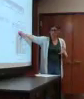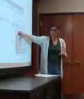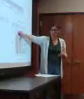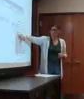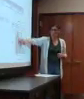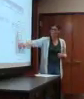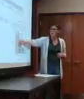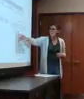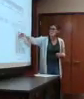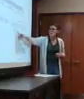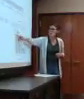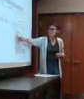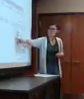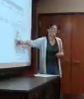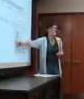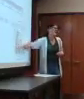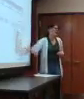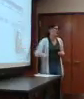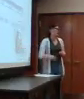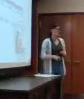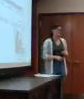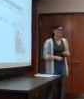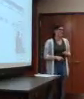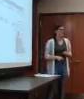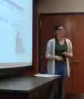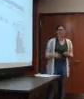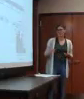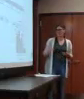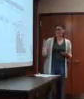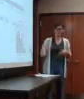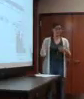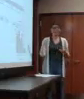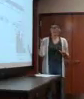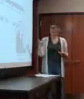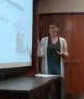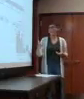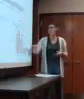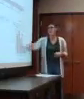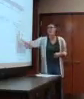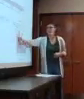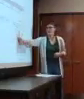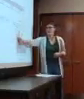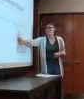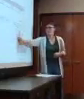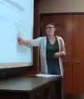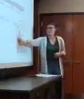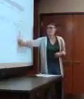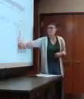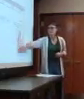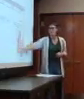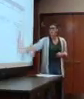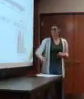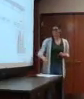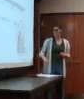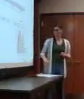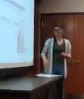to introduce an entity, but children use much less, right? Which means that they do something else that is